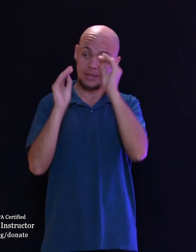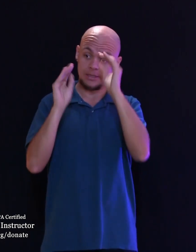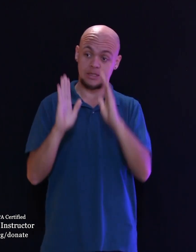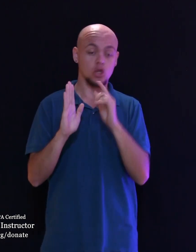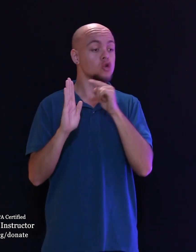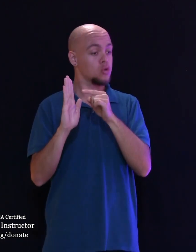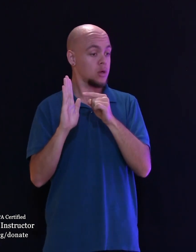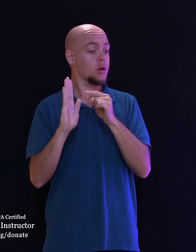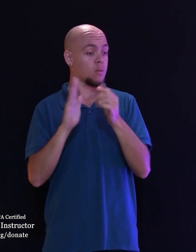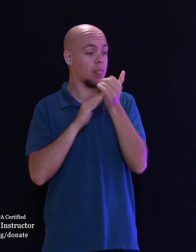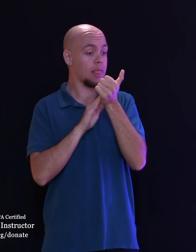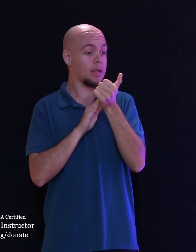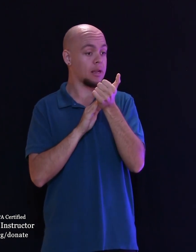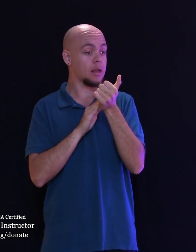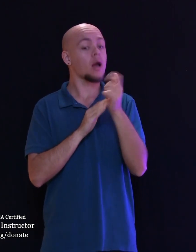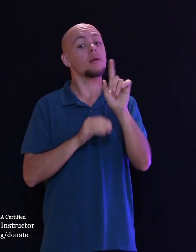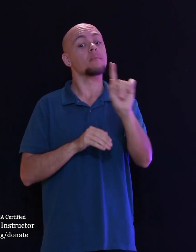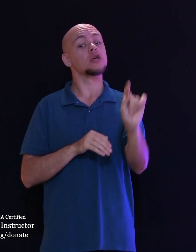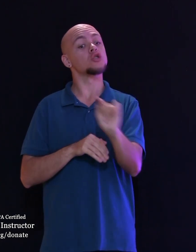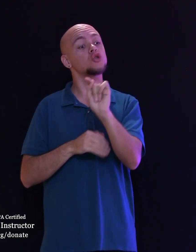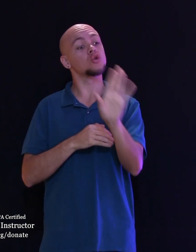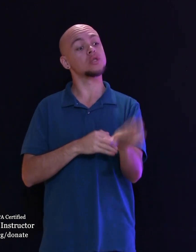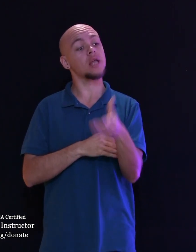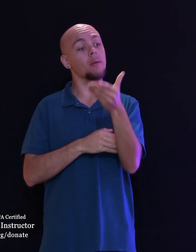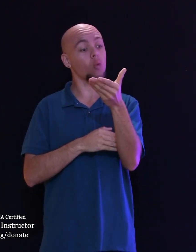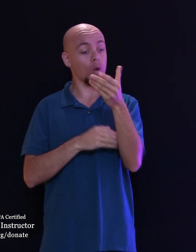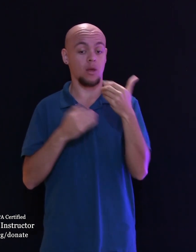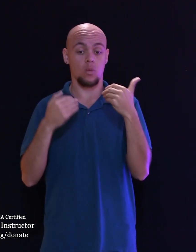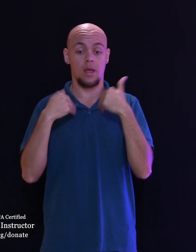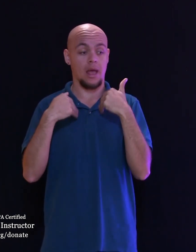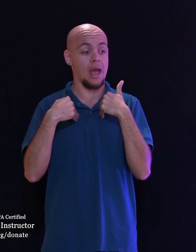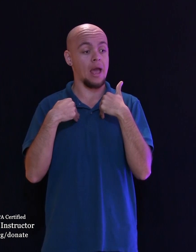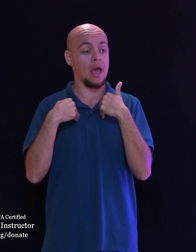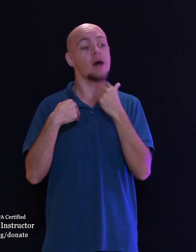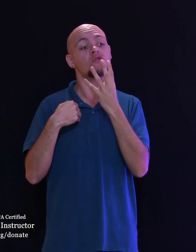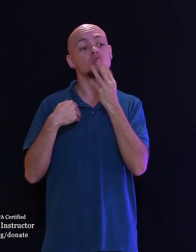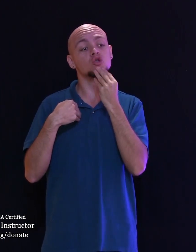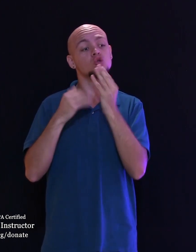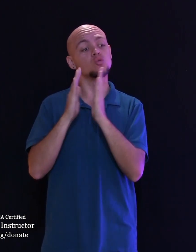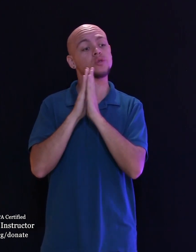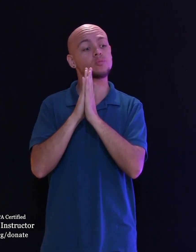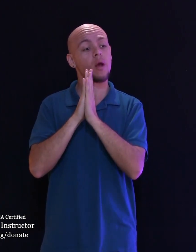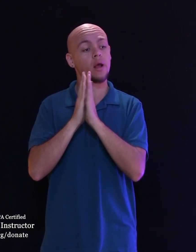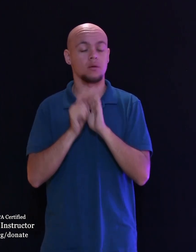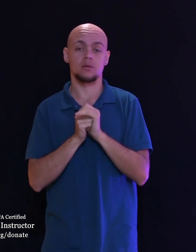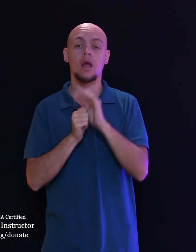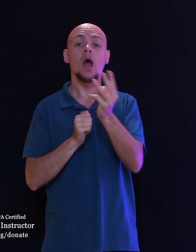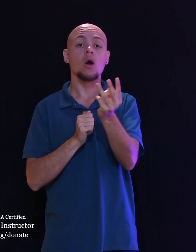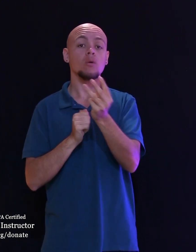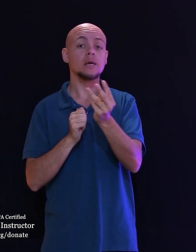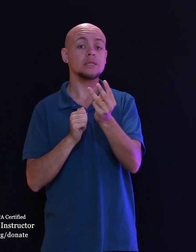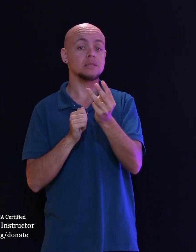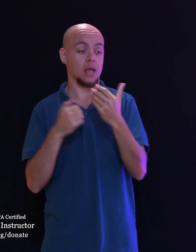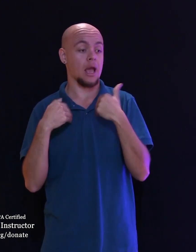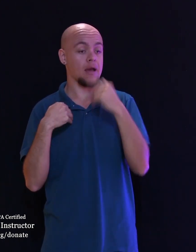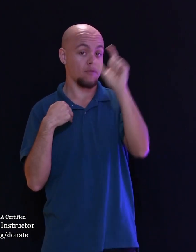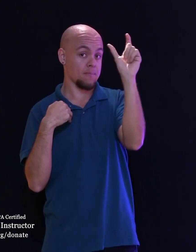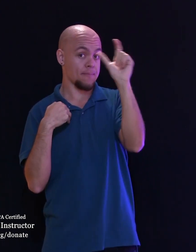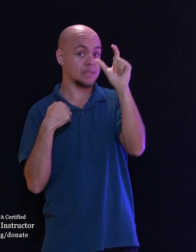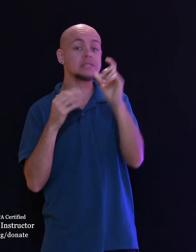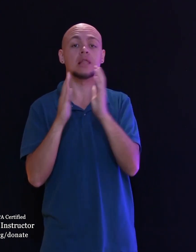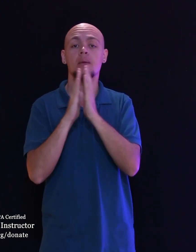it. But Tuesday morning, we're going to do a Jewish prayer. And Wednesday morning, we're going to do a Muslim